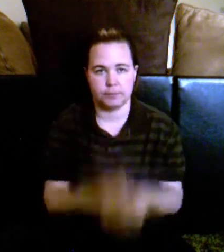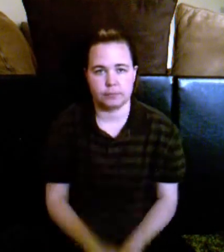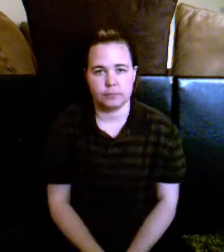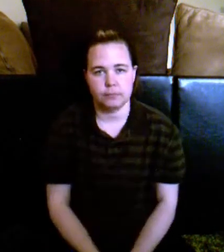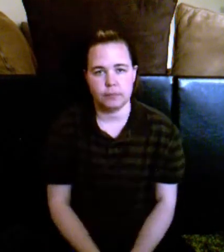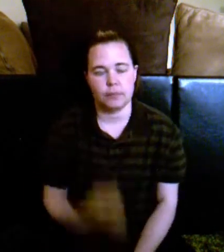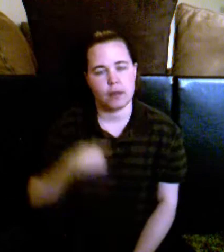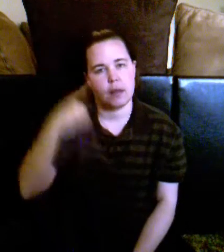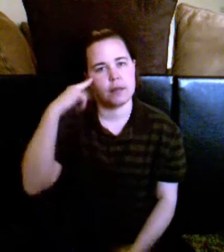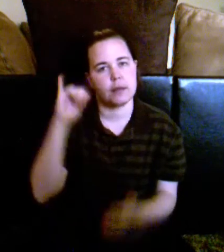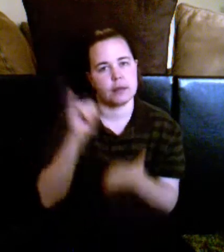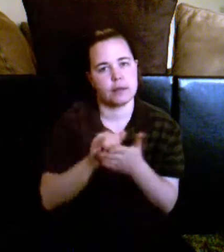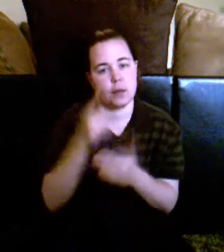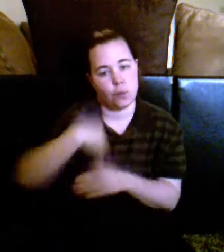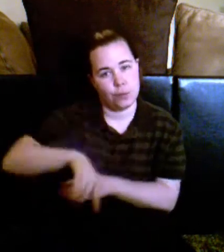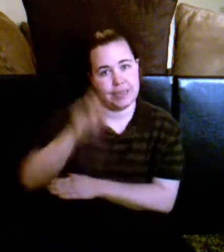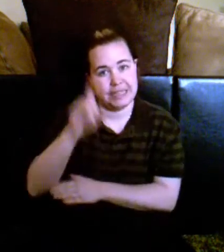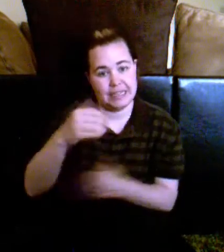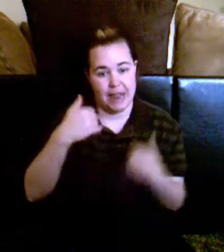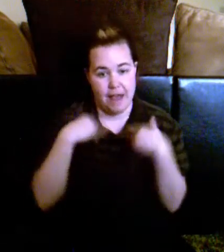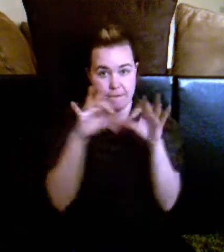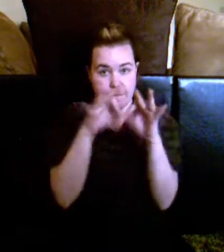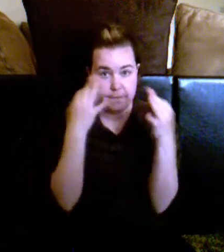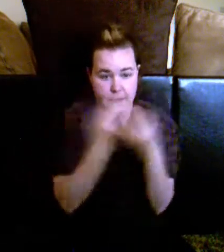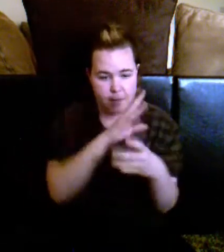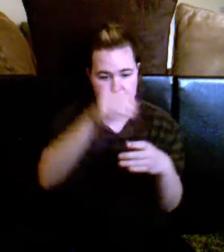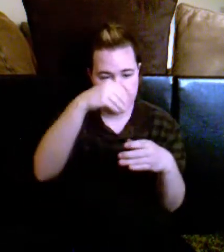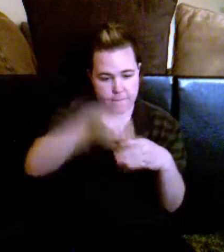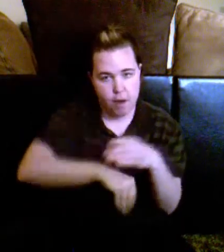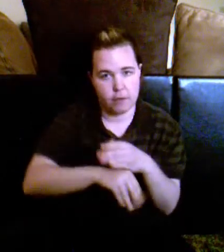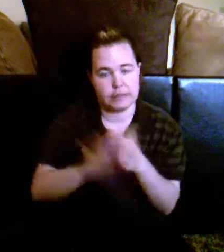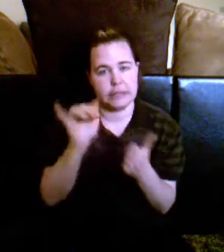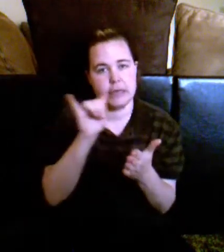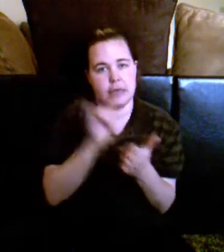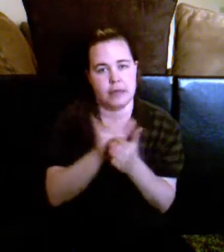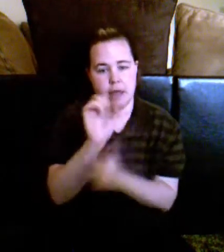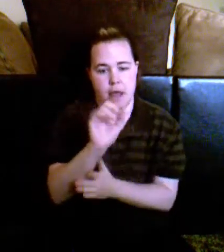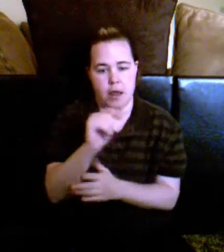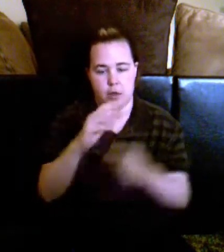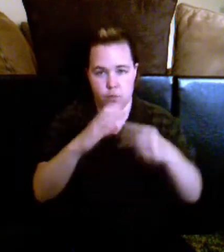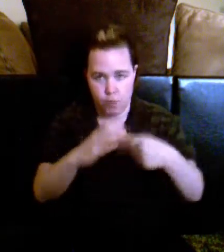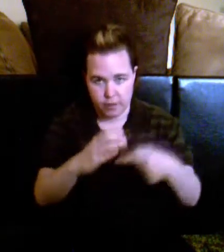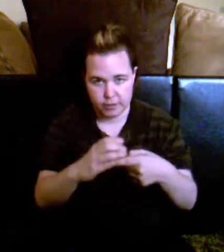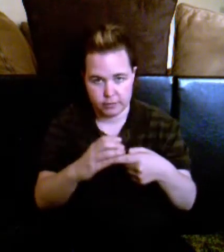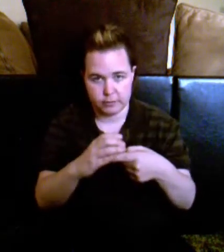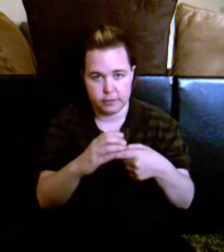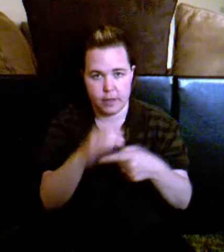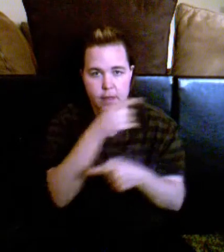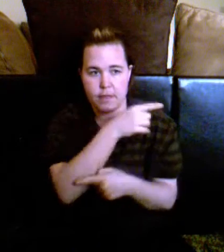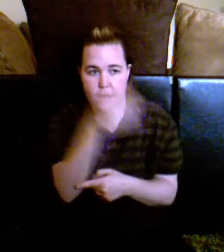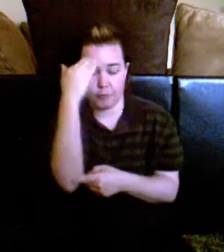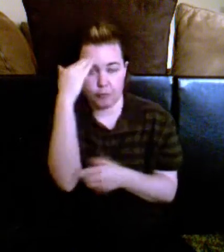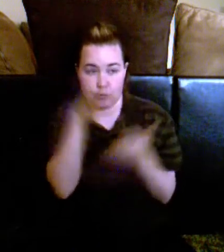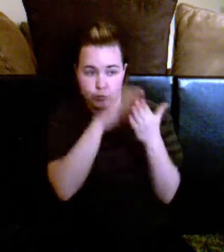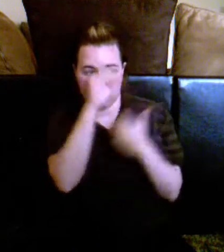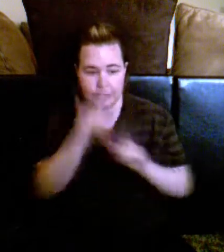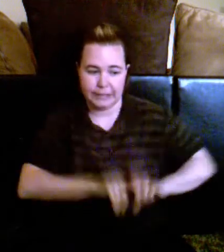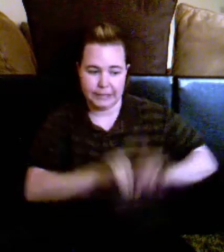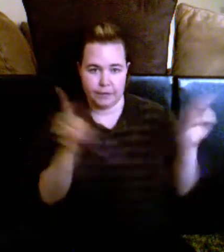I think that we need to have the family involved in the assistive technology process. They know the student in a different and more real